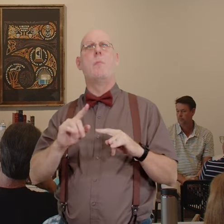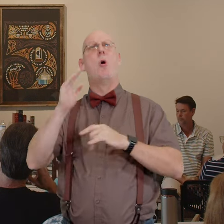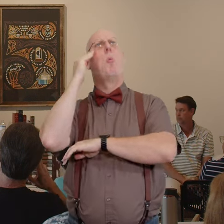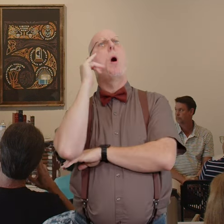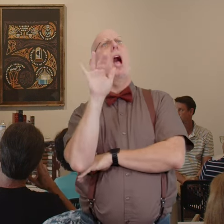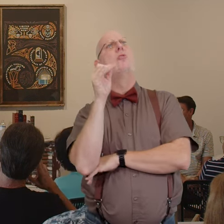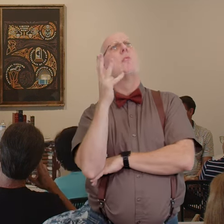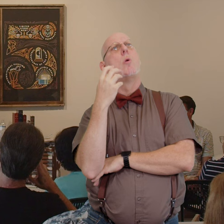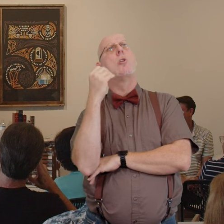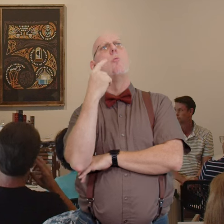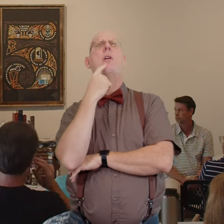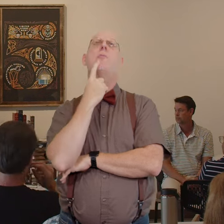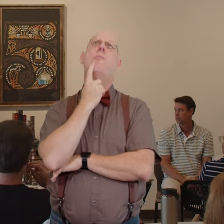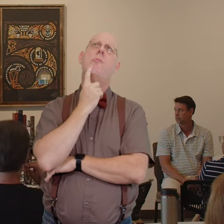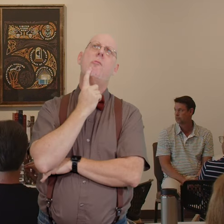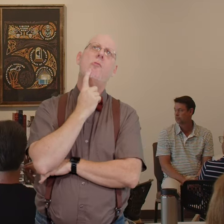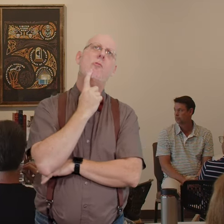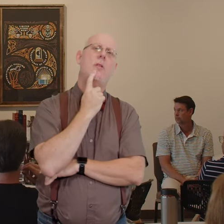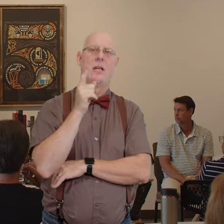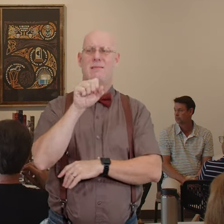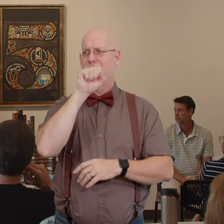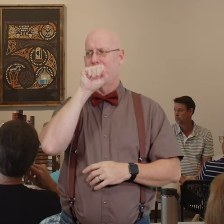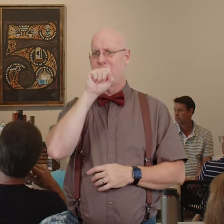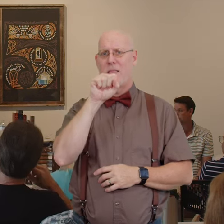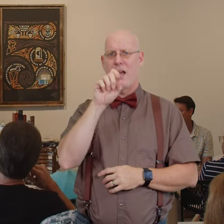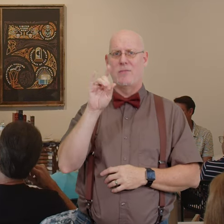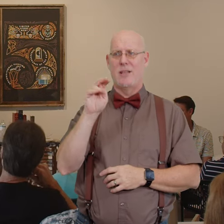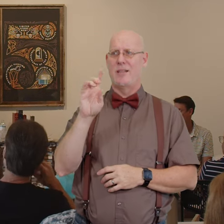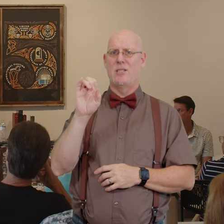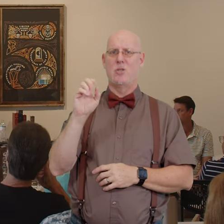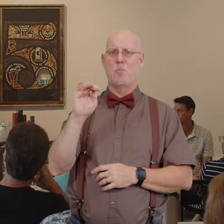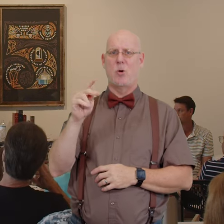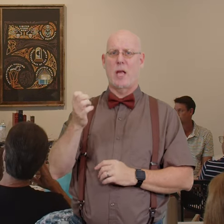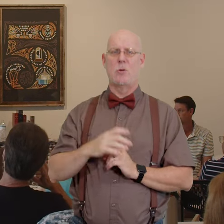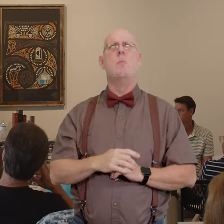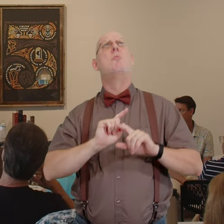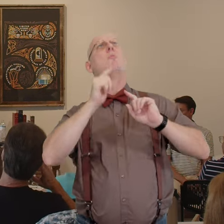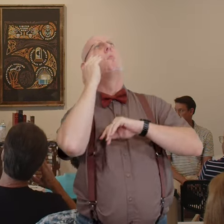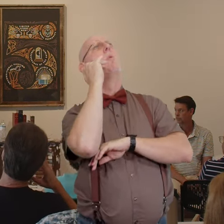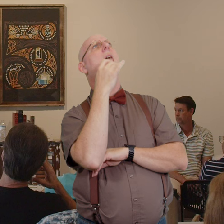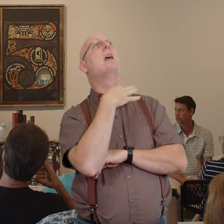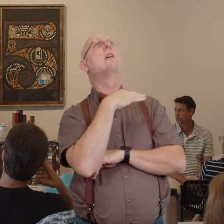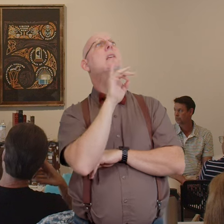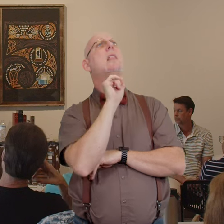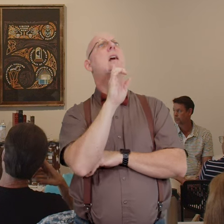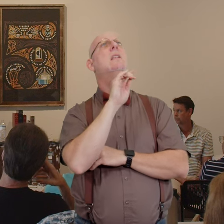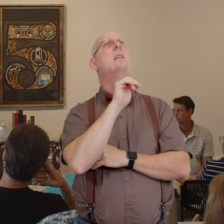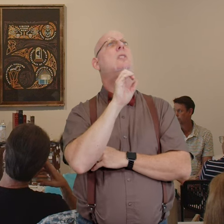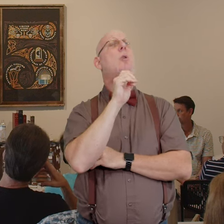you're like, well, but why did Jeffrey want to go there? Because he likes Dunedin Smokehouse. But why does he